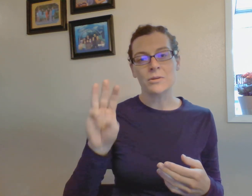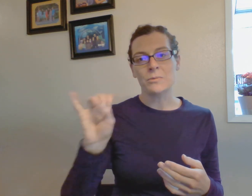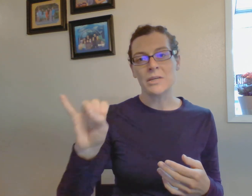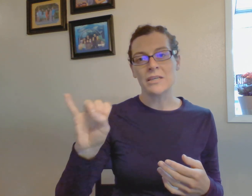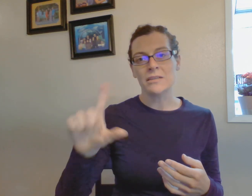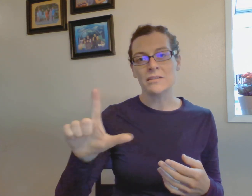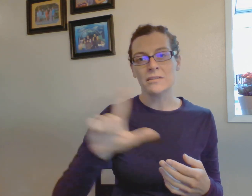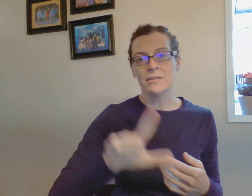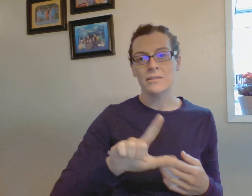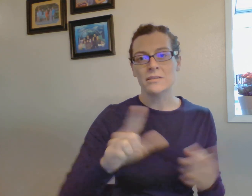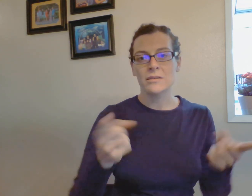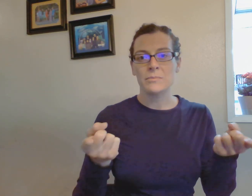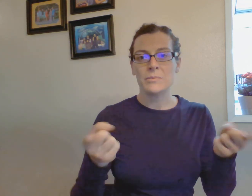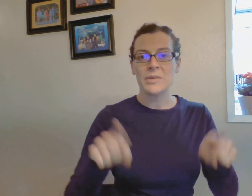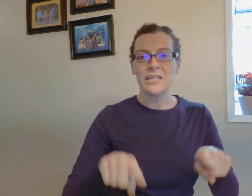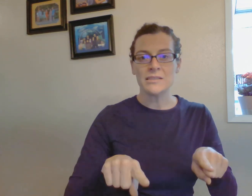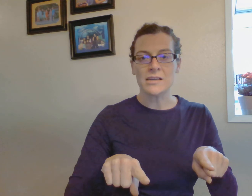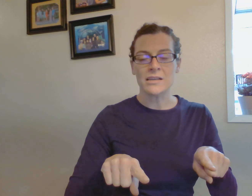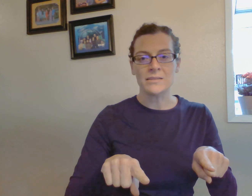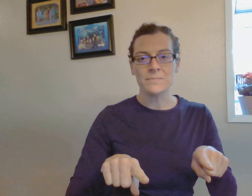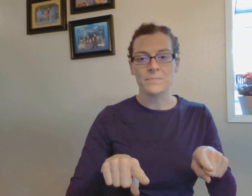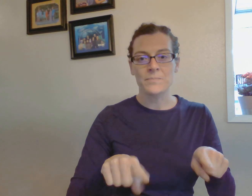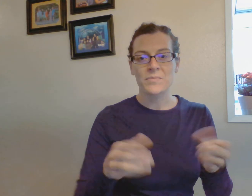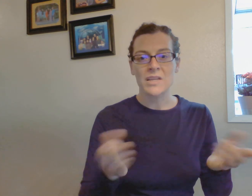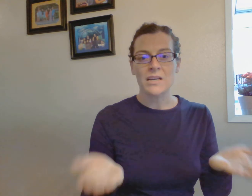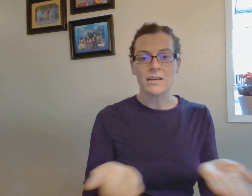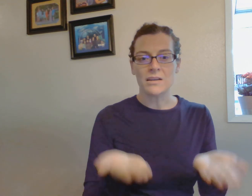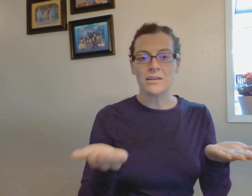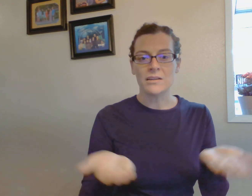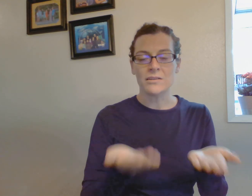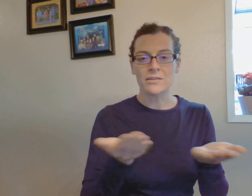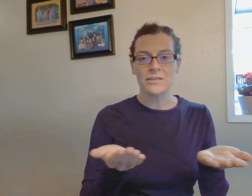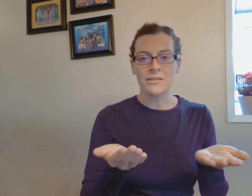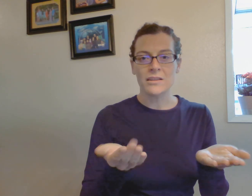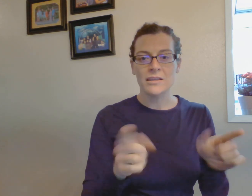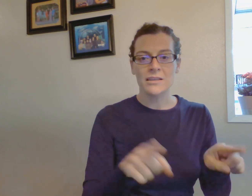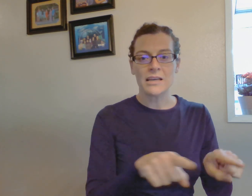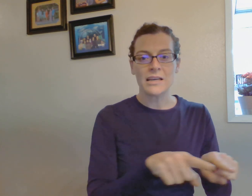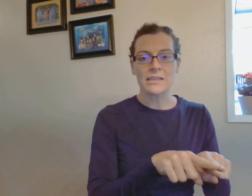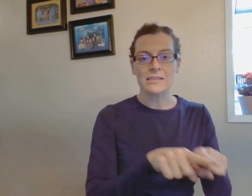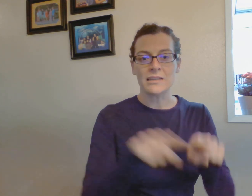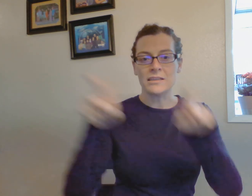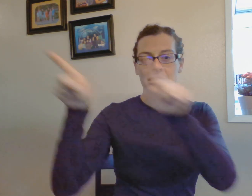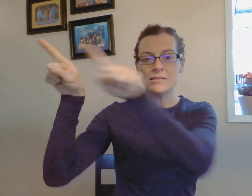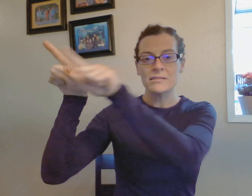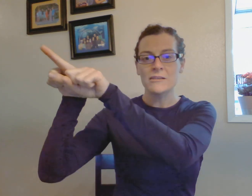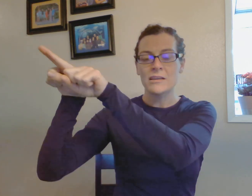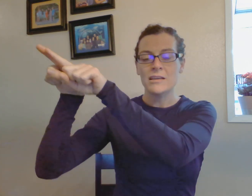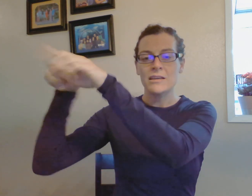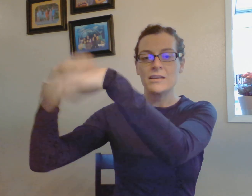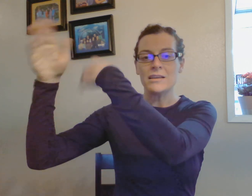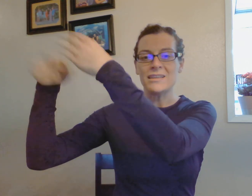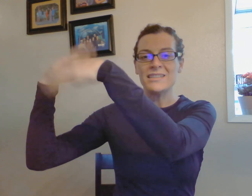will be done on earth as it is in